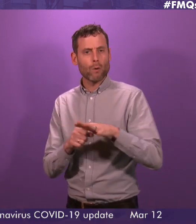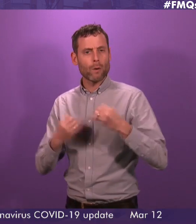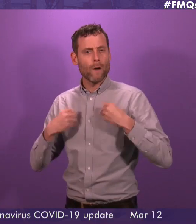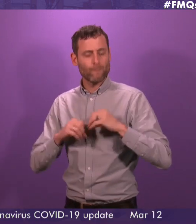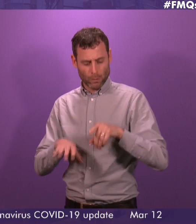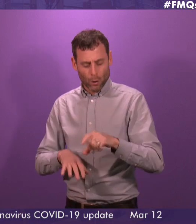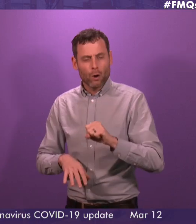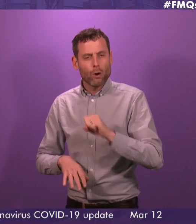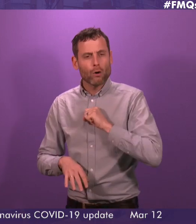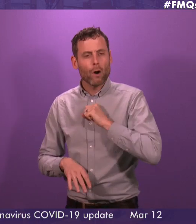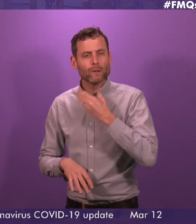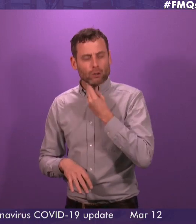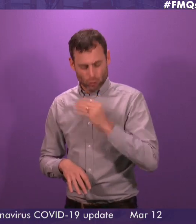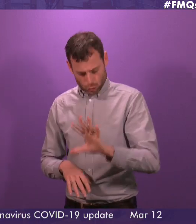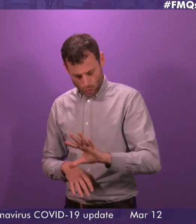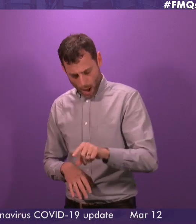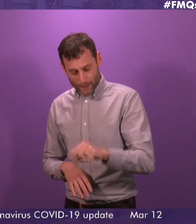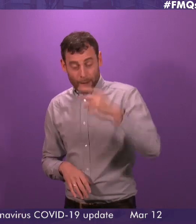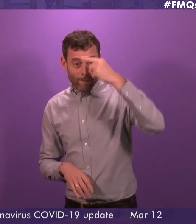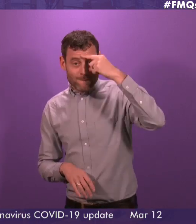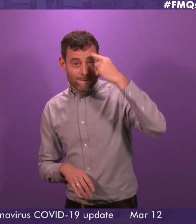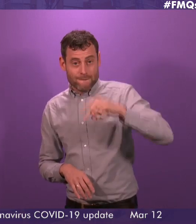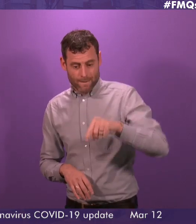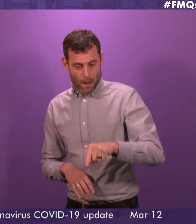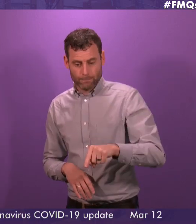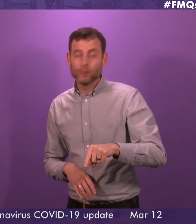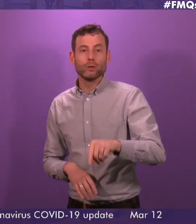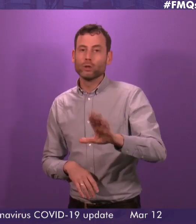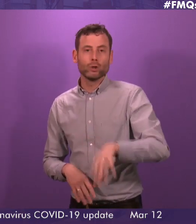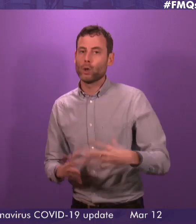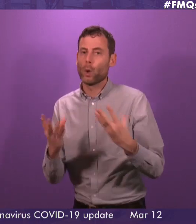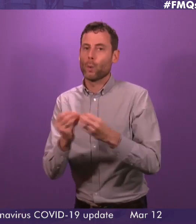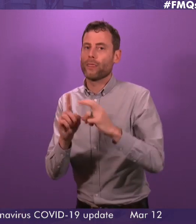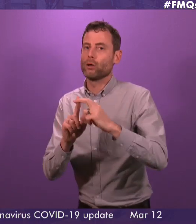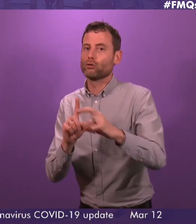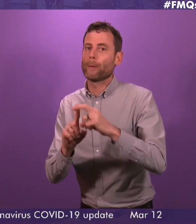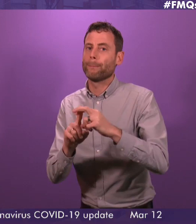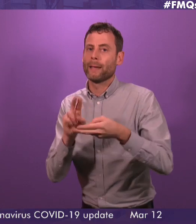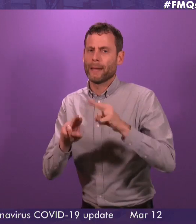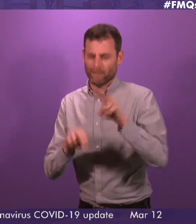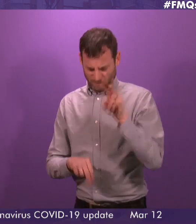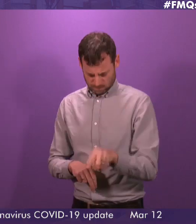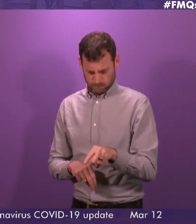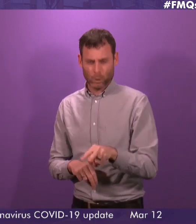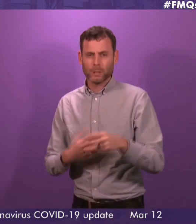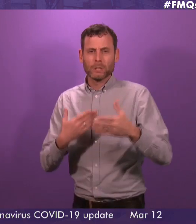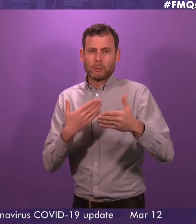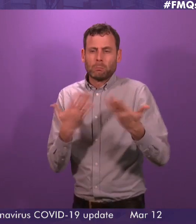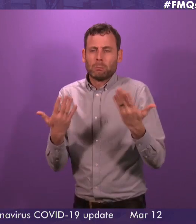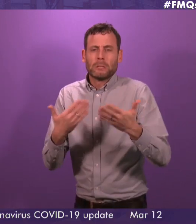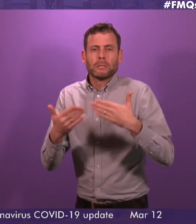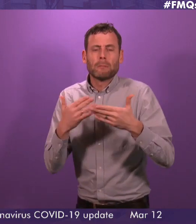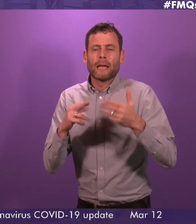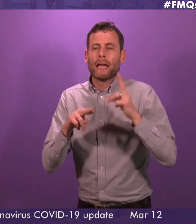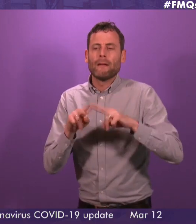dry cough and that fever, then that child should not be on that school trip. Whatever kind of trip it is, whether it is to a